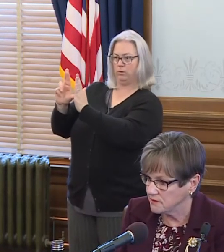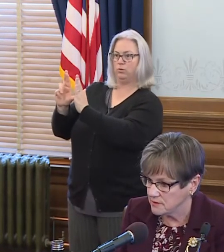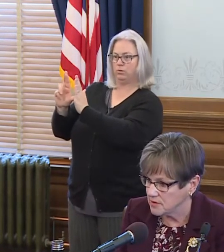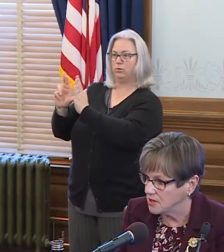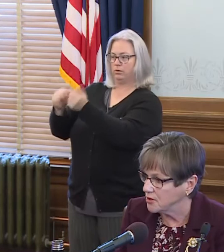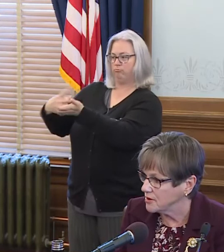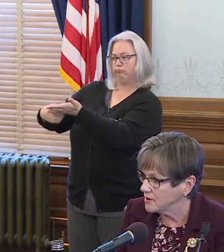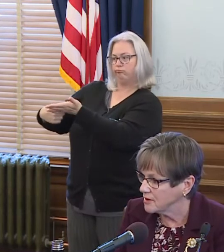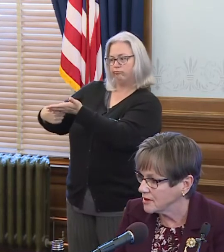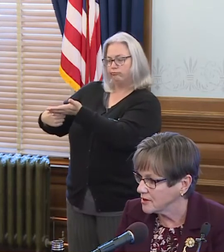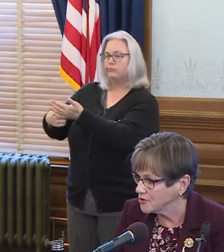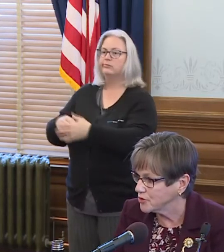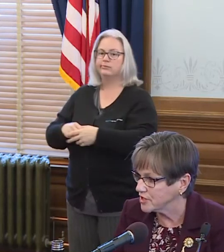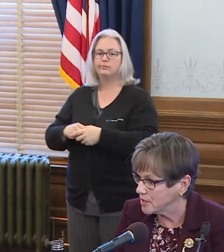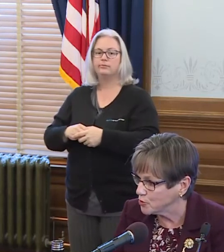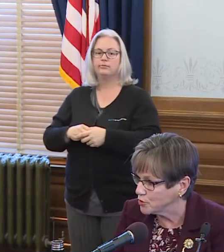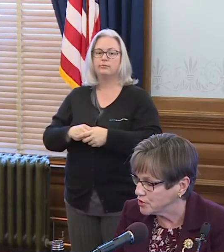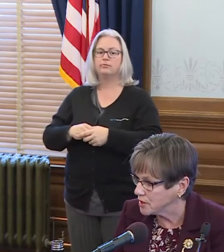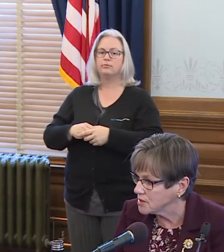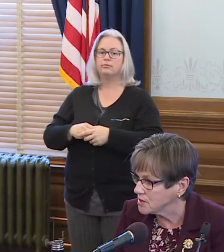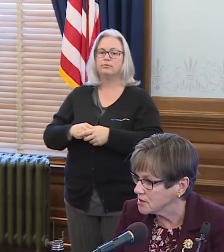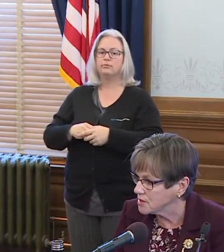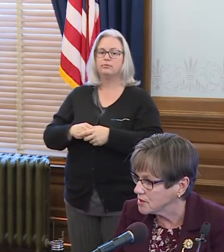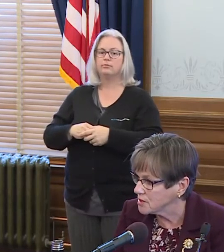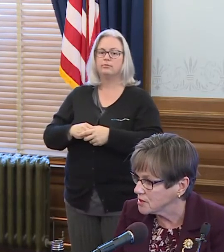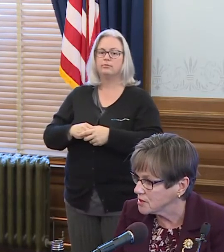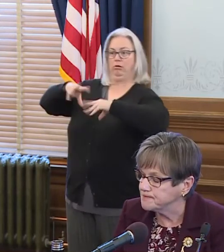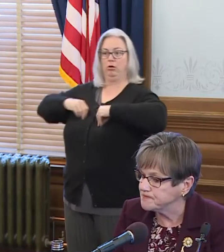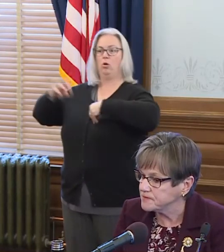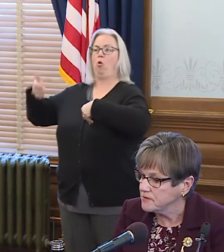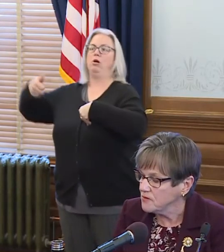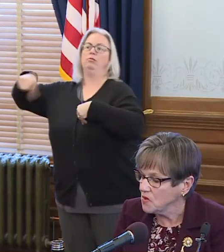and, sort of accept or reject.